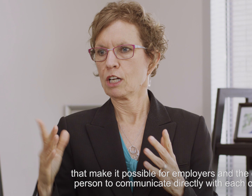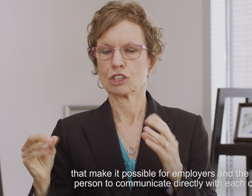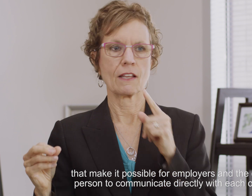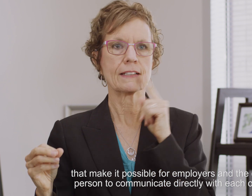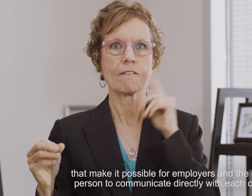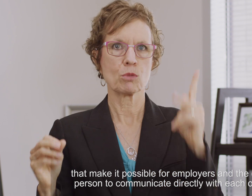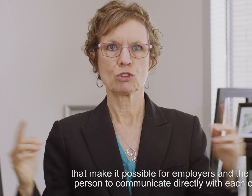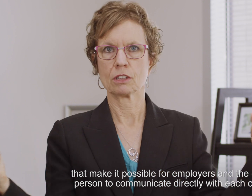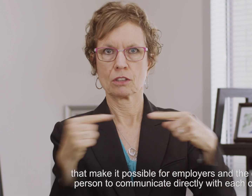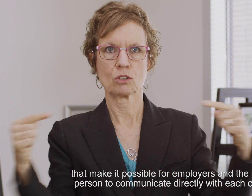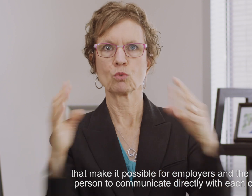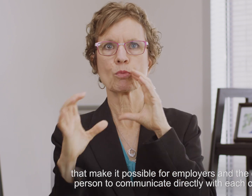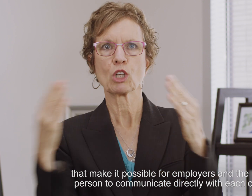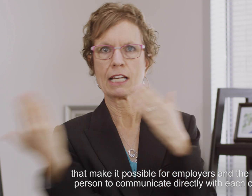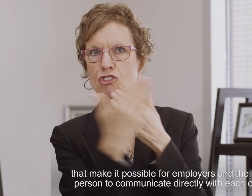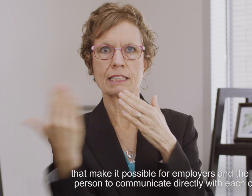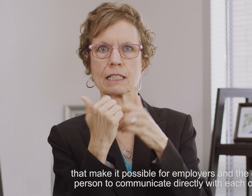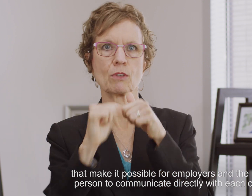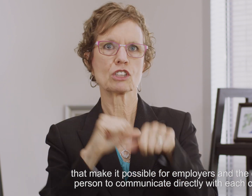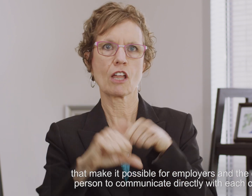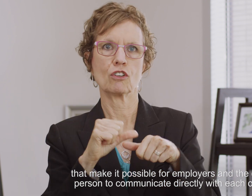to communicate directly with each other and much more efficiently.